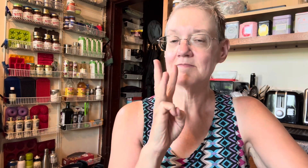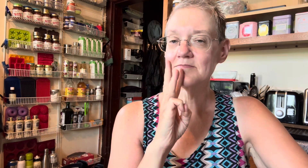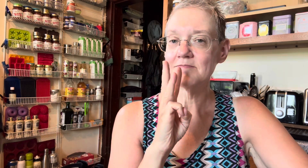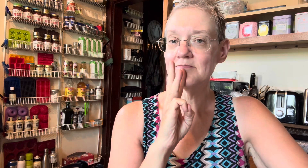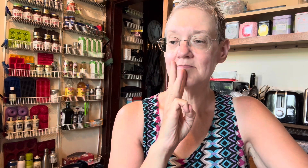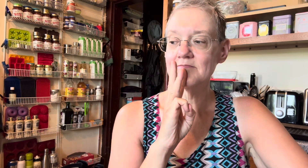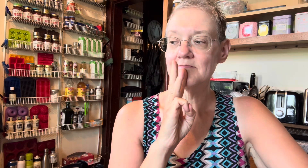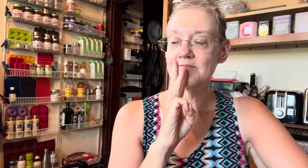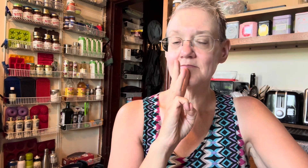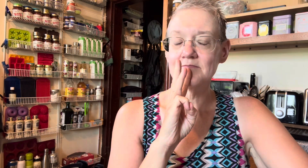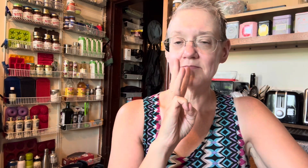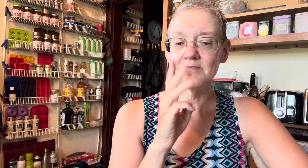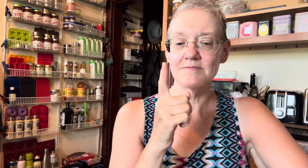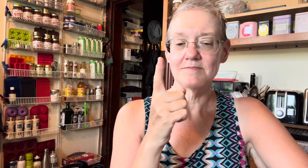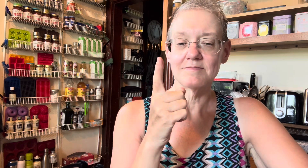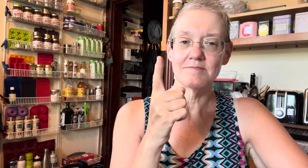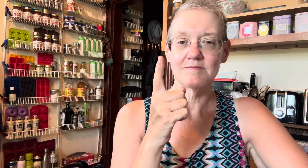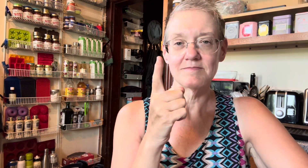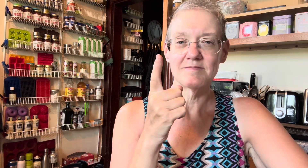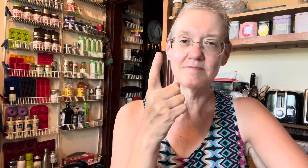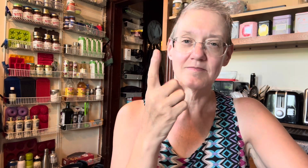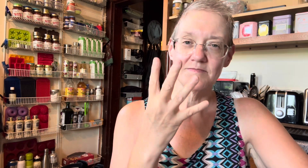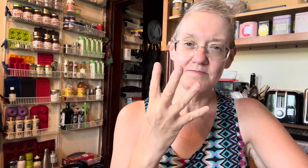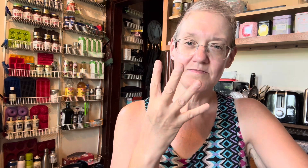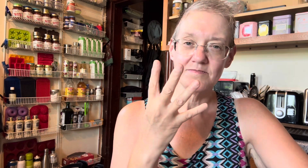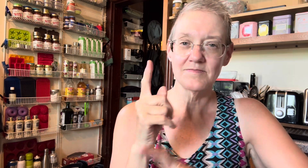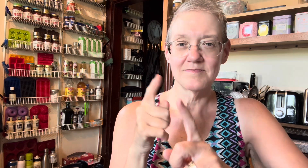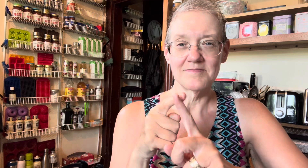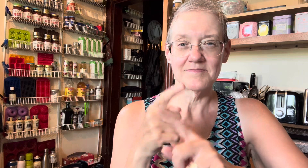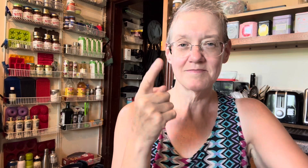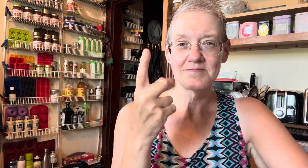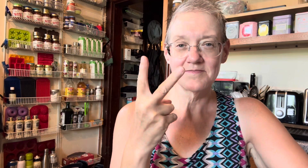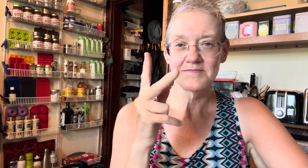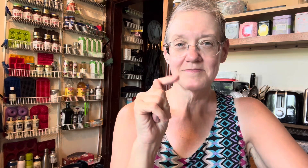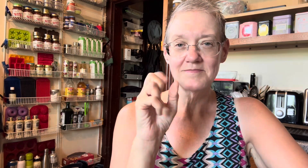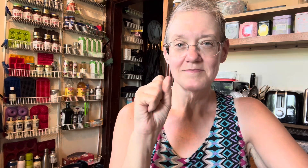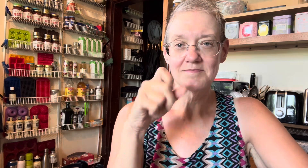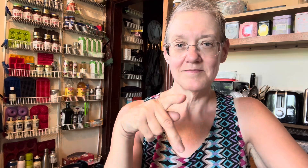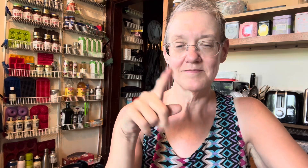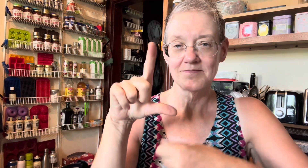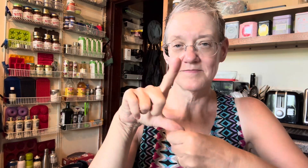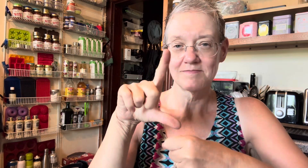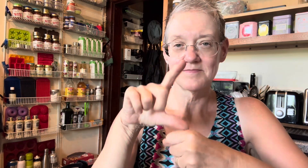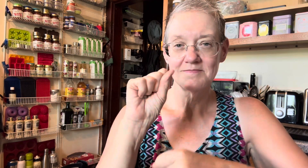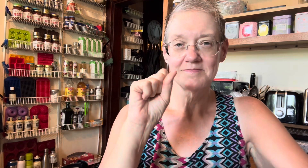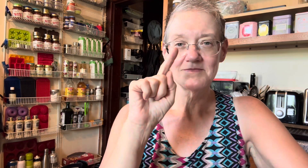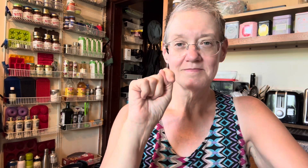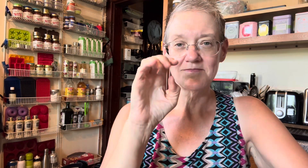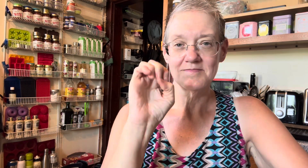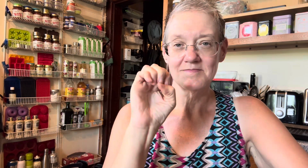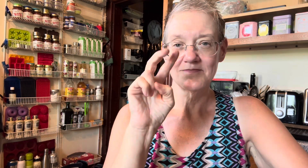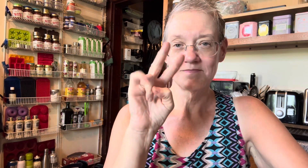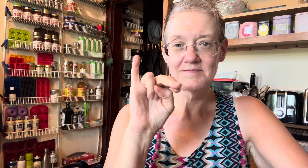half a cup of water, and about 1/4 to 1/2 of a teaspoon of liquid stevia,